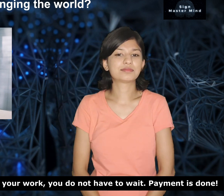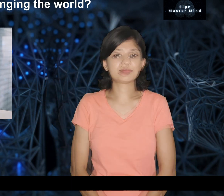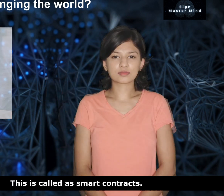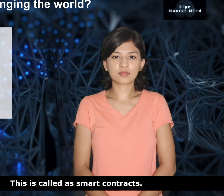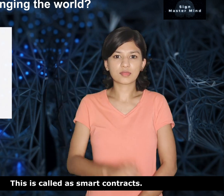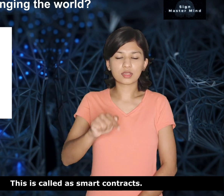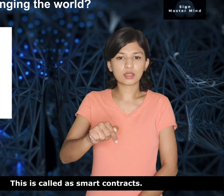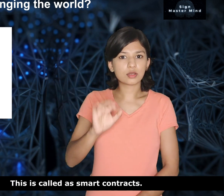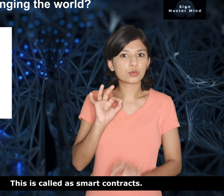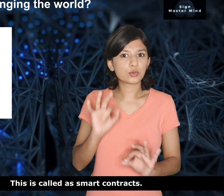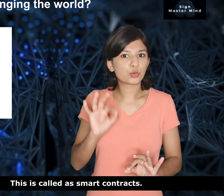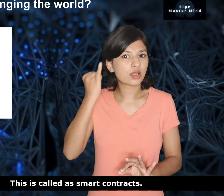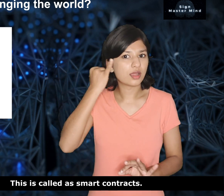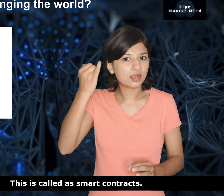This is called a smart contract.